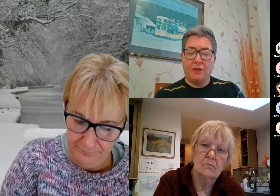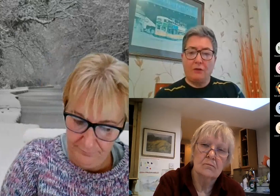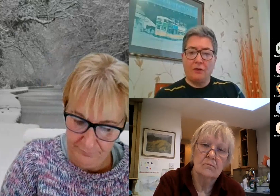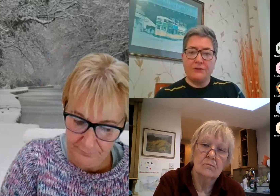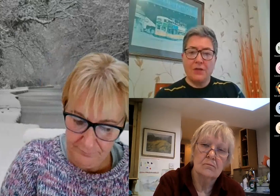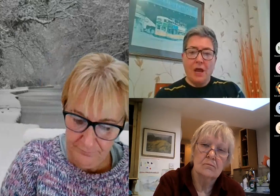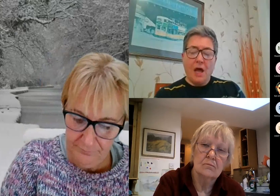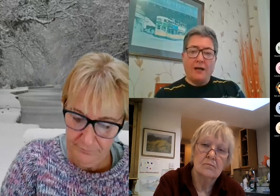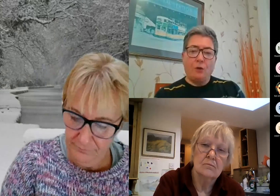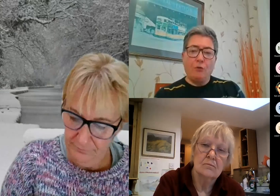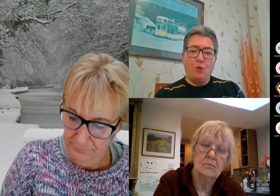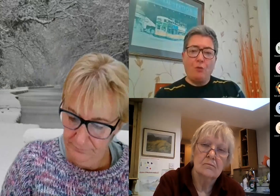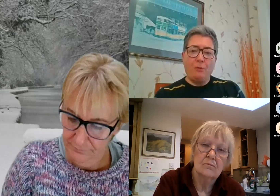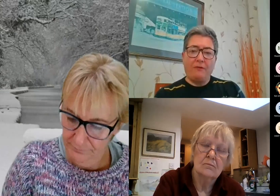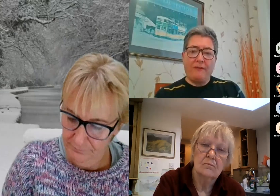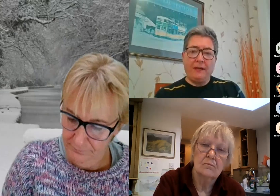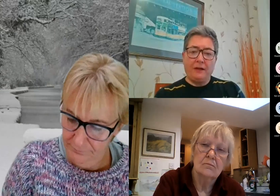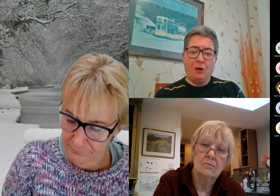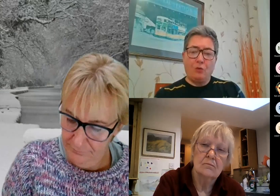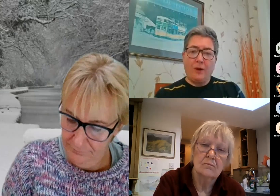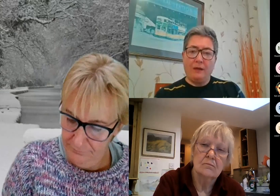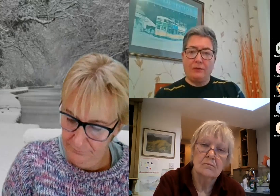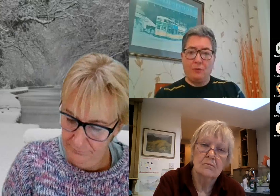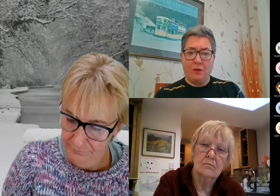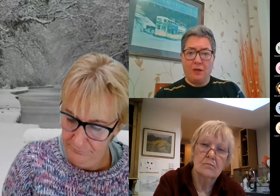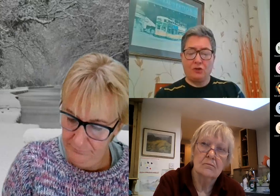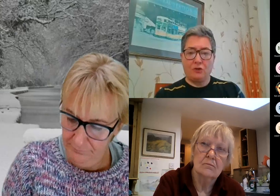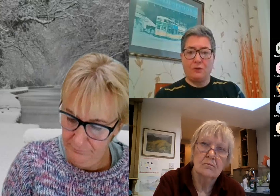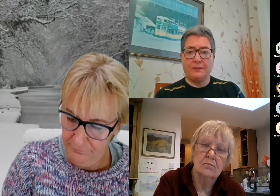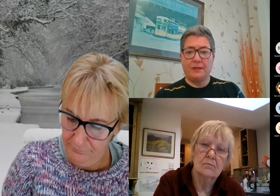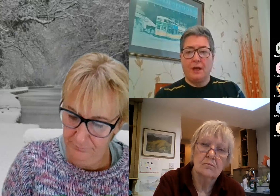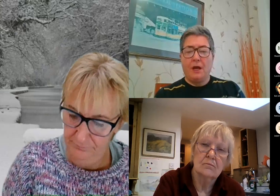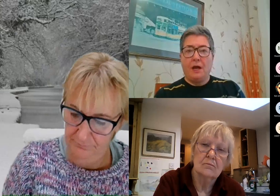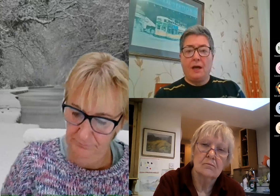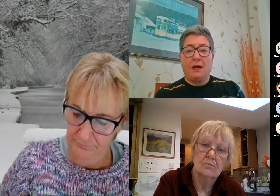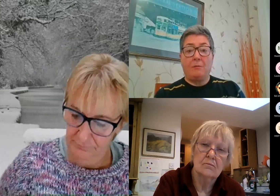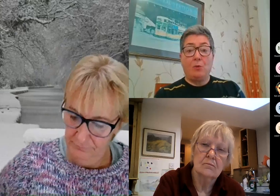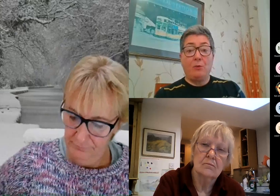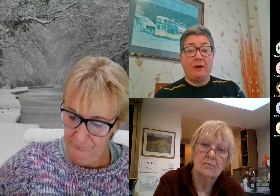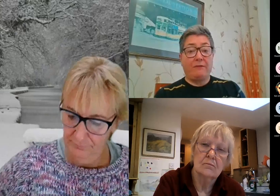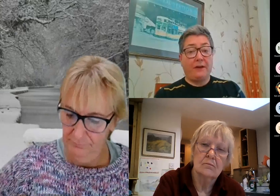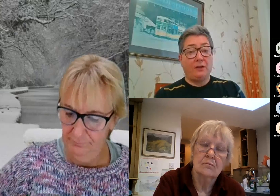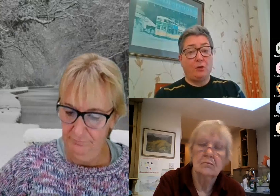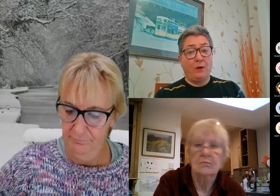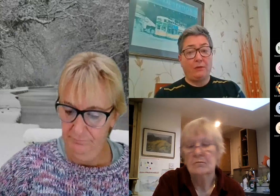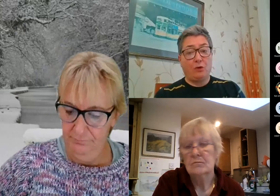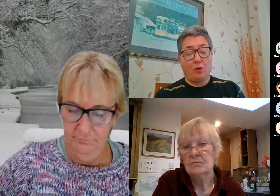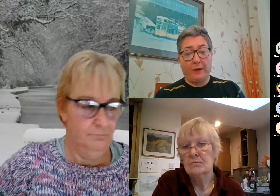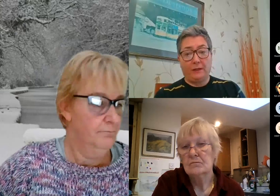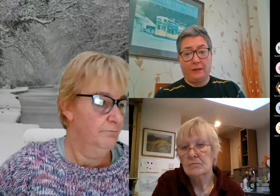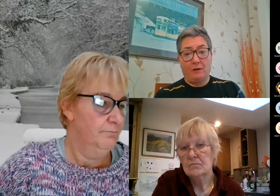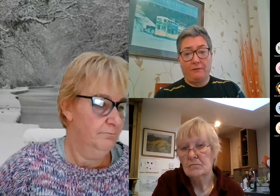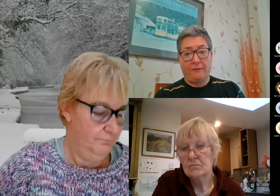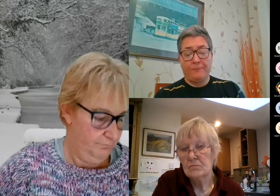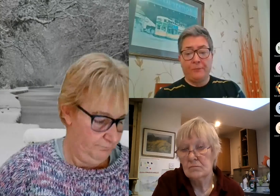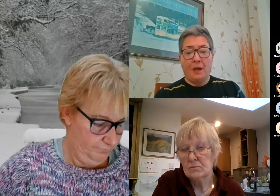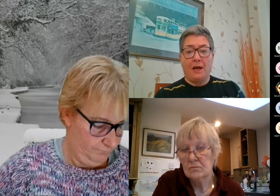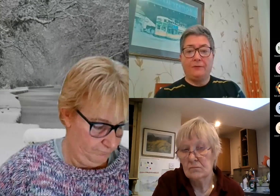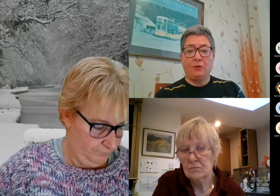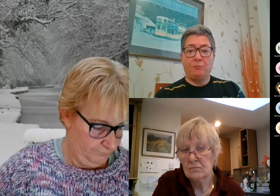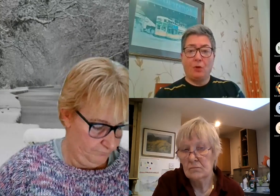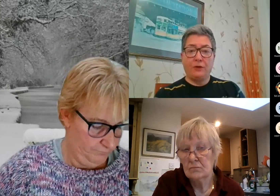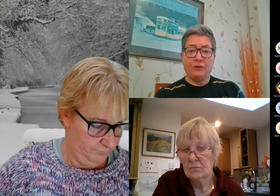more affected than others. And although we were finding our way through the issues, we weren't finding our way through quickly